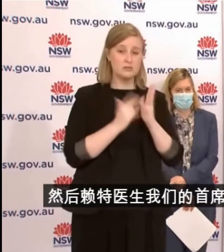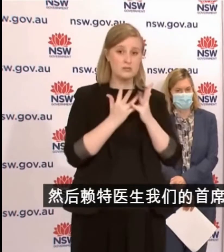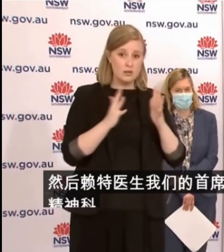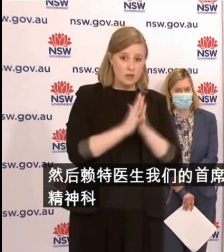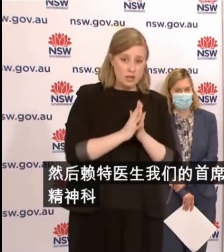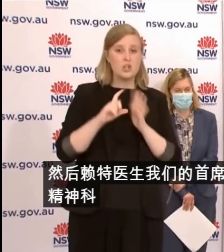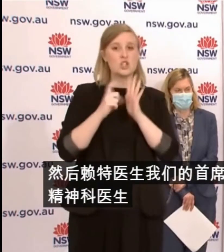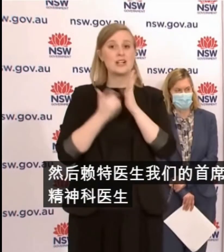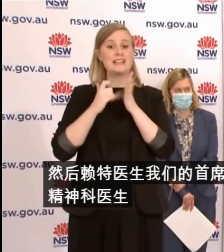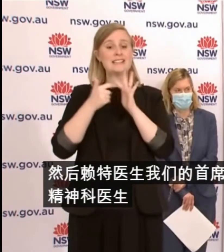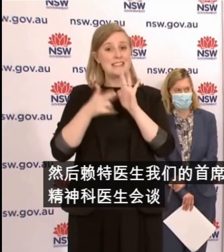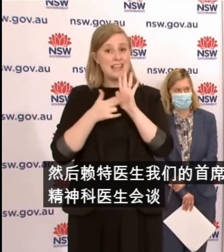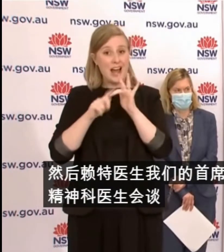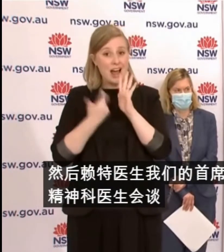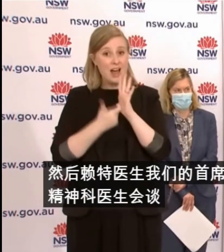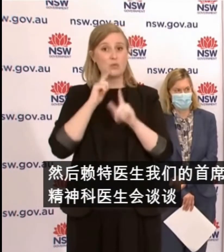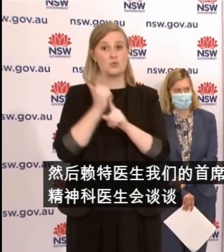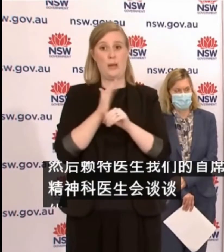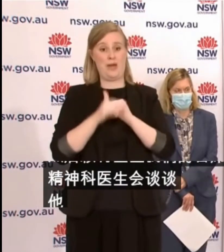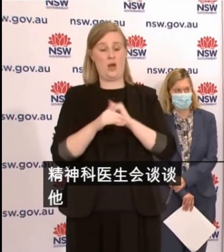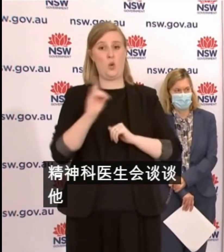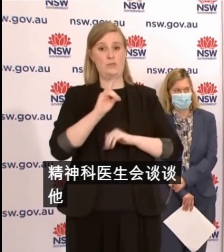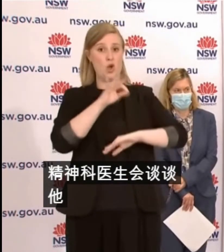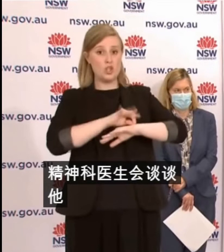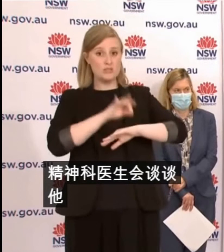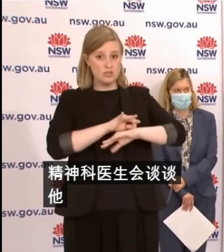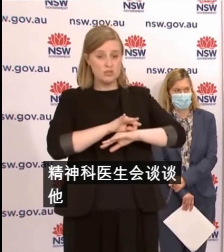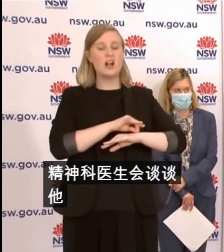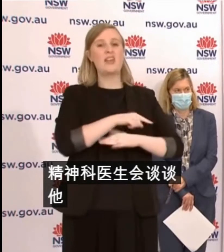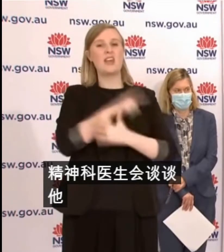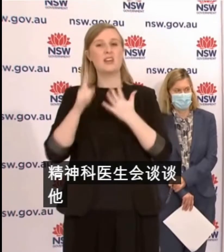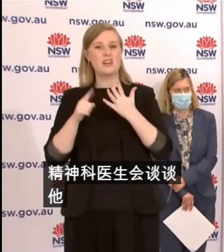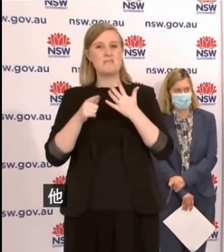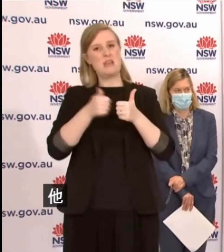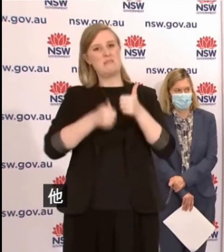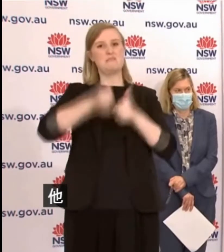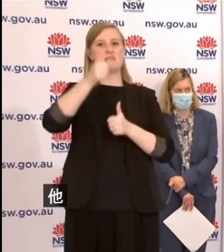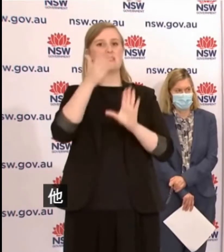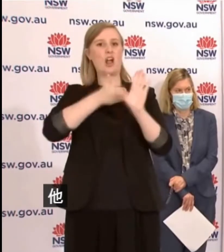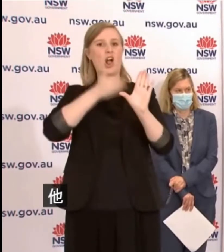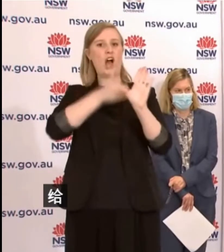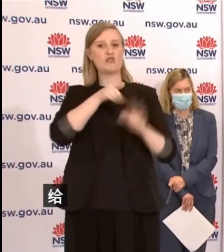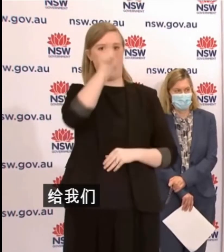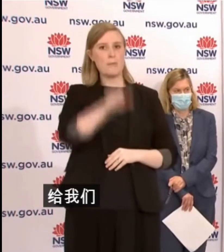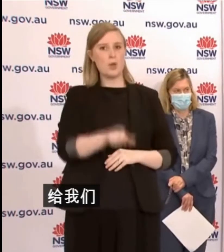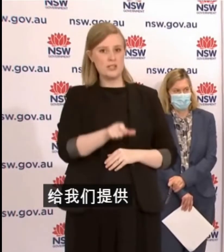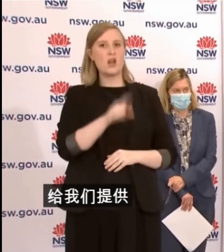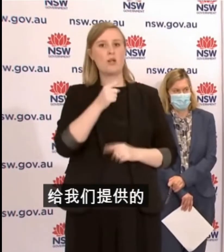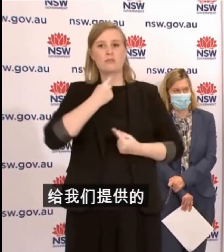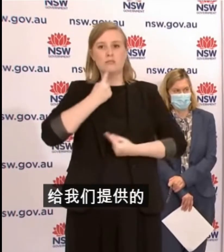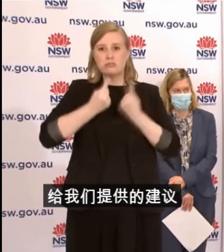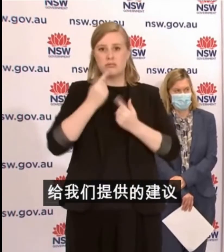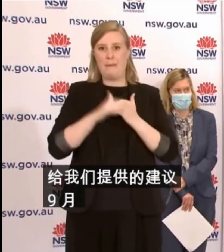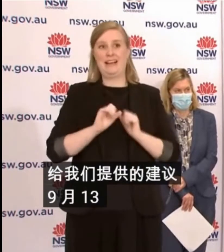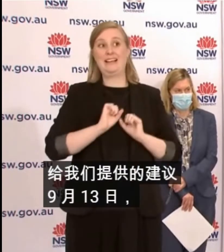our Chief Psychiatrist, will speak about the advice he provided us and obviously where the government landed with what we're allowing people to do from